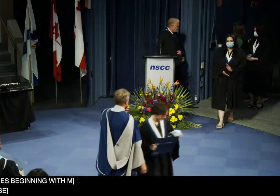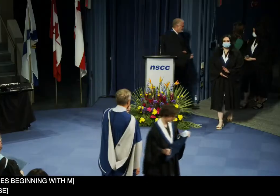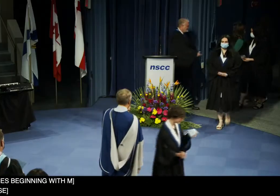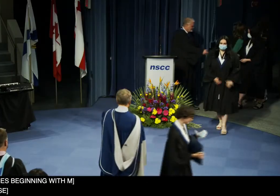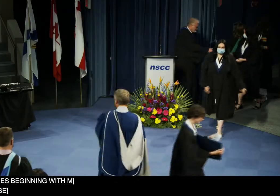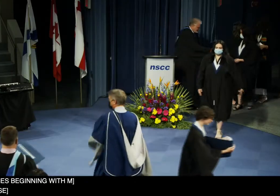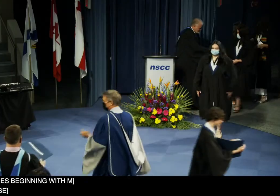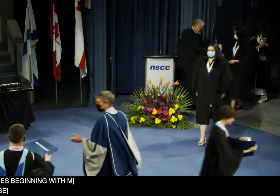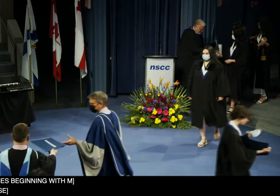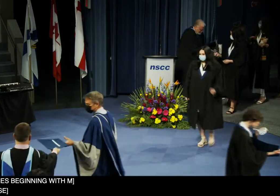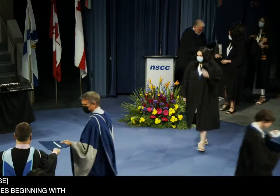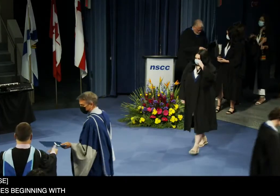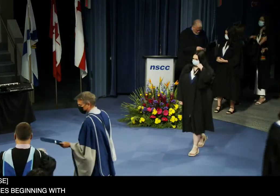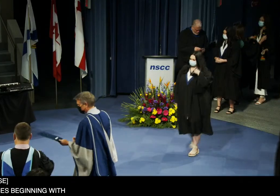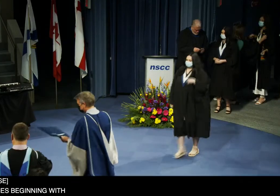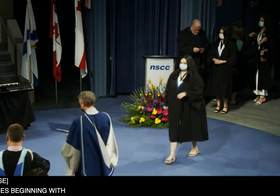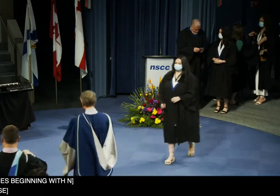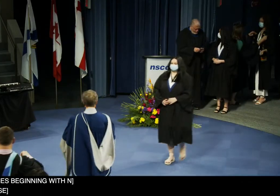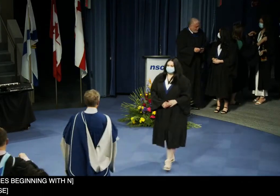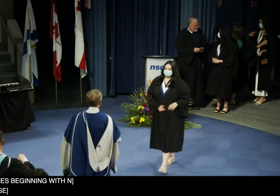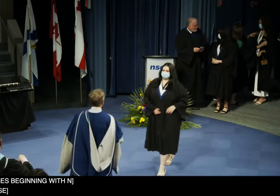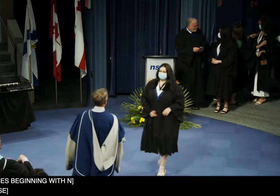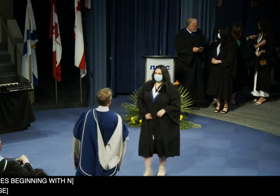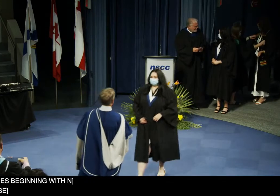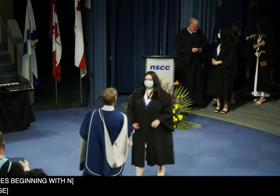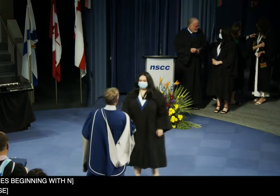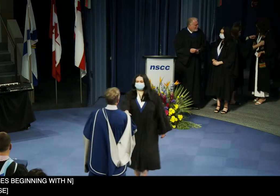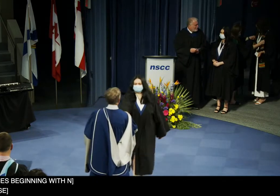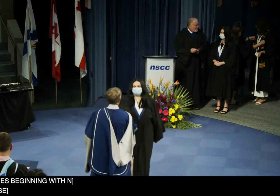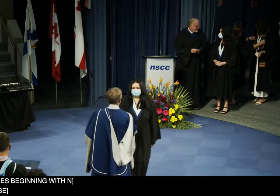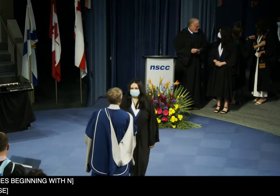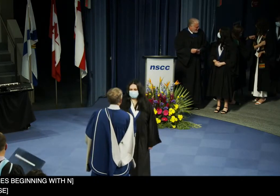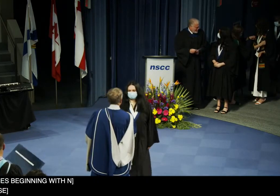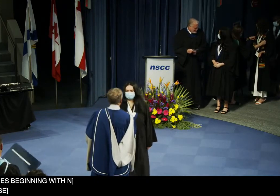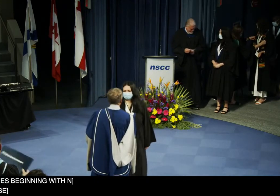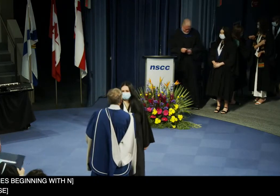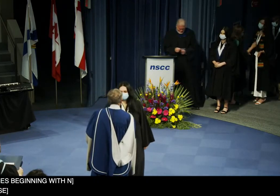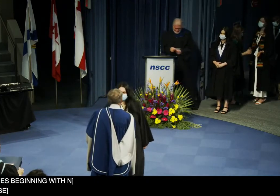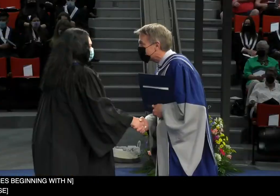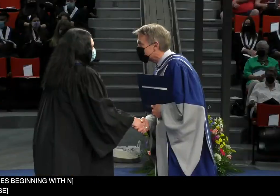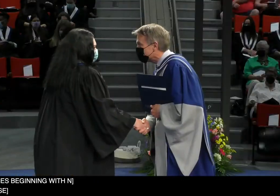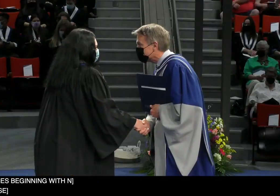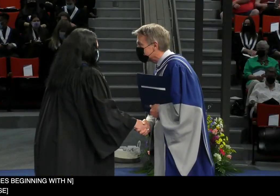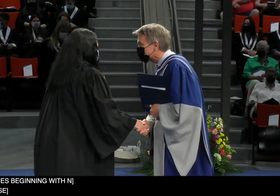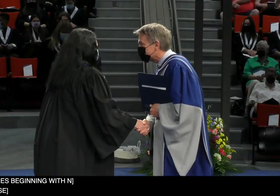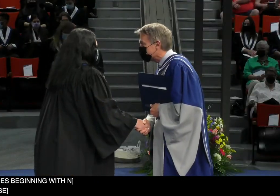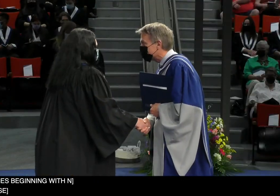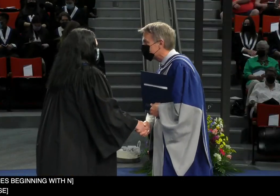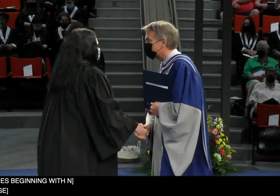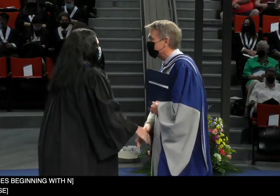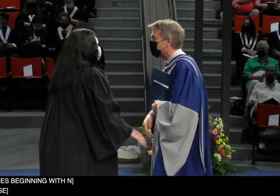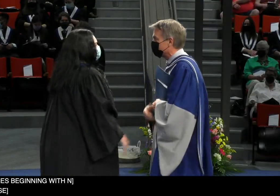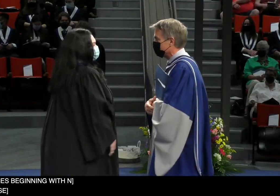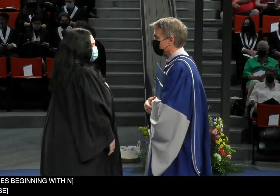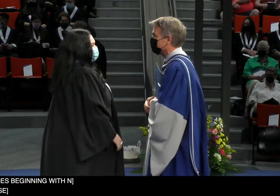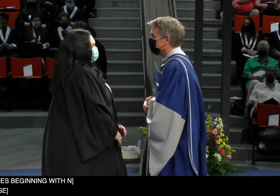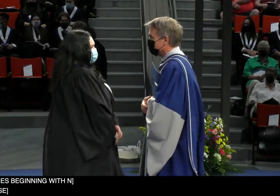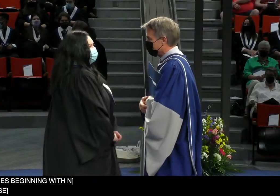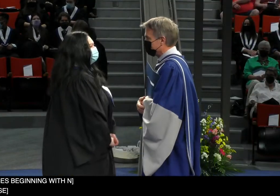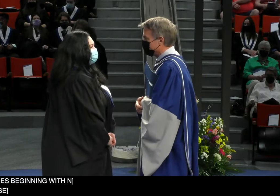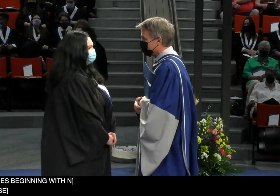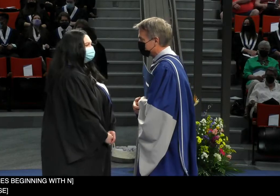best friend's tombstone and he realizes on that tombstone, there are 3 important pieces of information. There's a date of